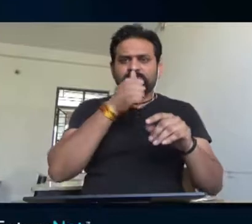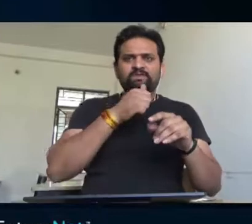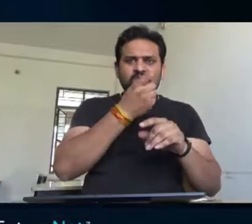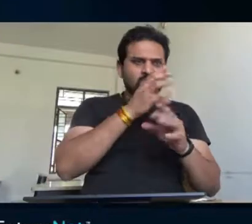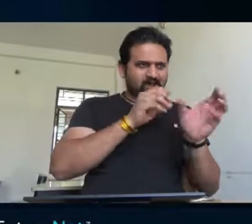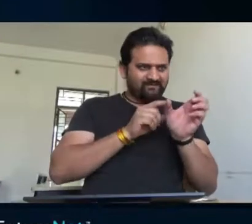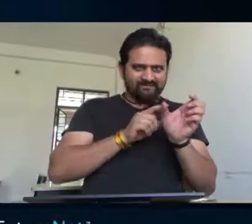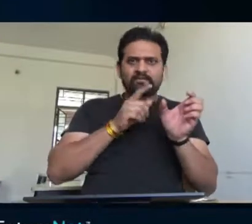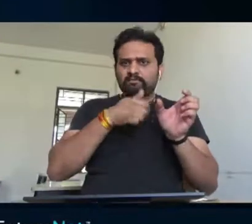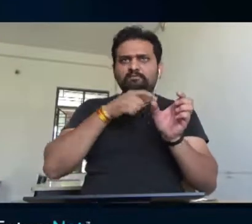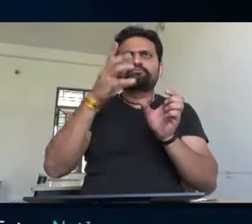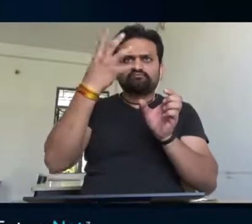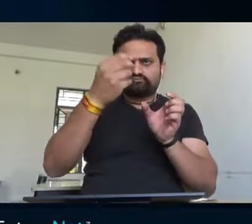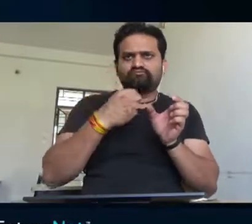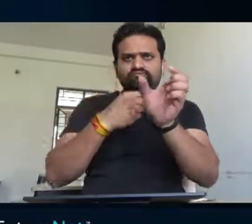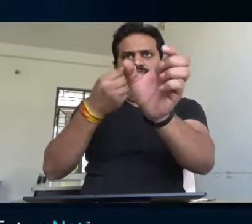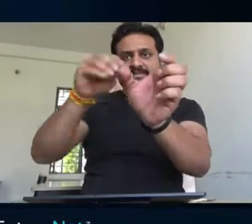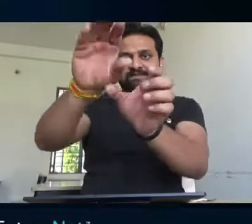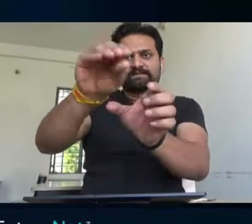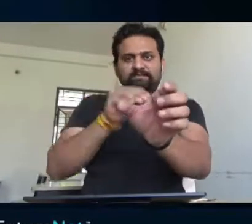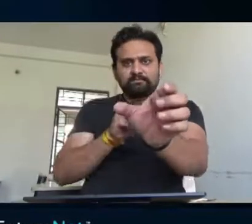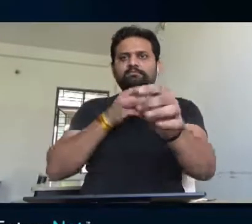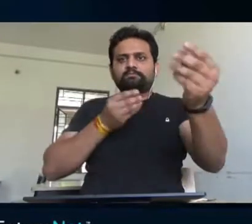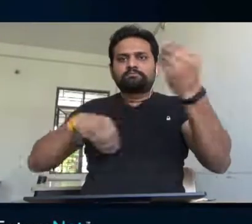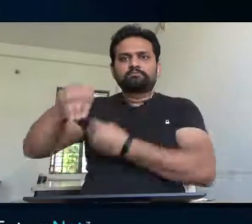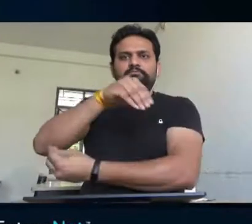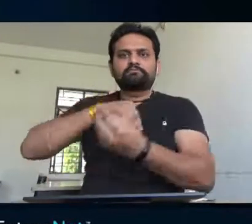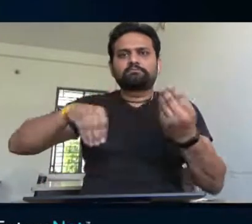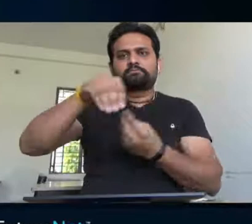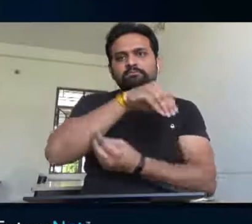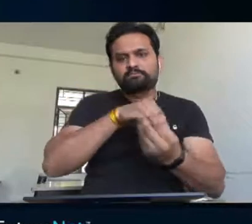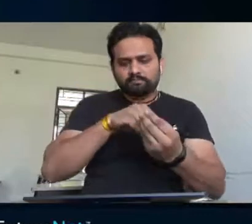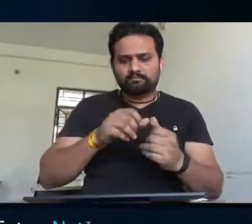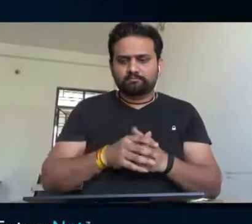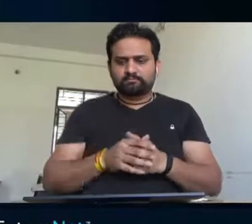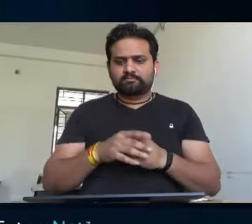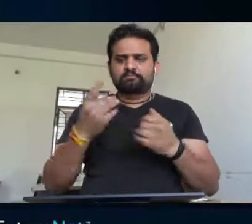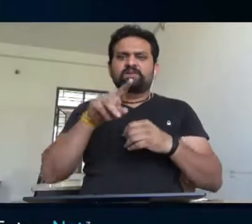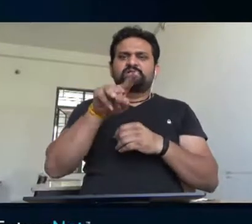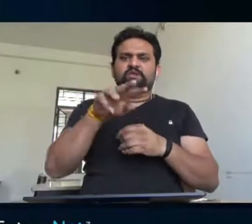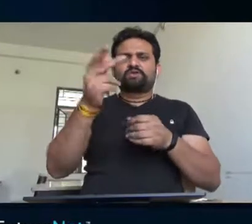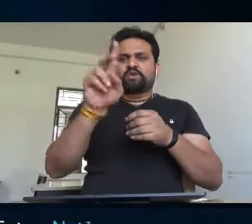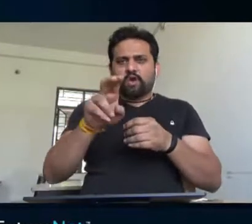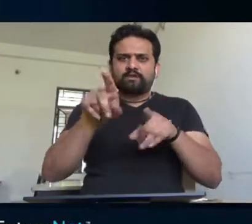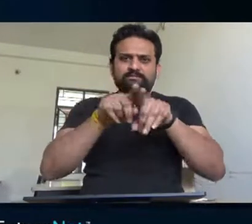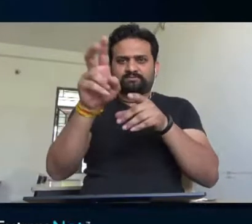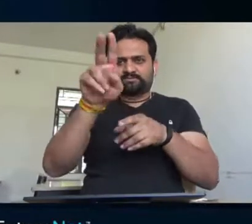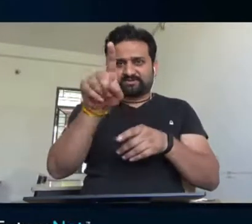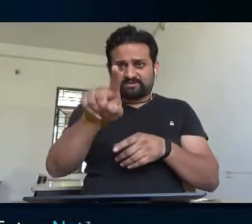to others, because when you make a presentation with somebody, they want to sign up with, I don't know, $1,000, whatever. You have $1,000